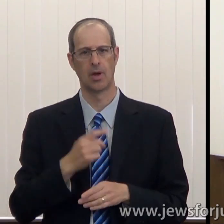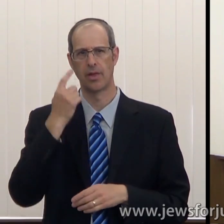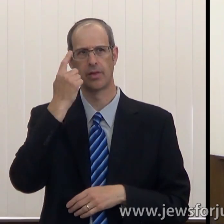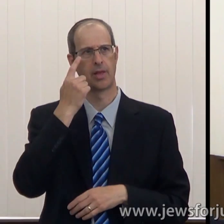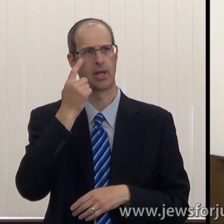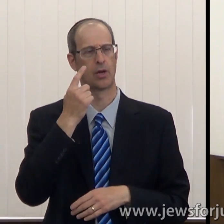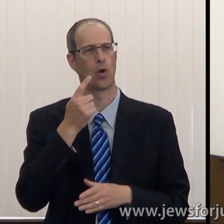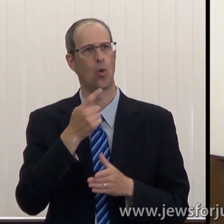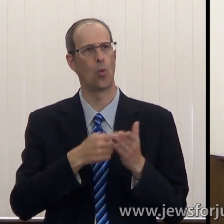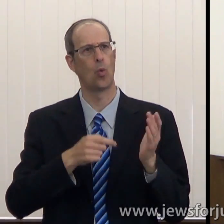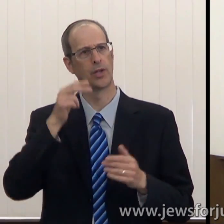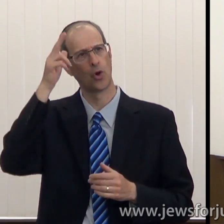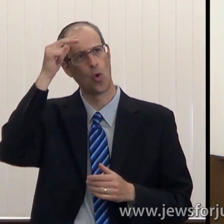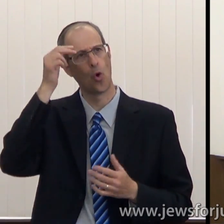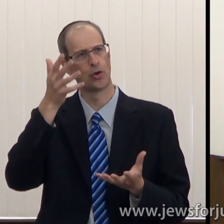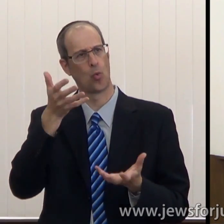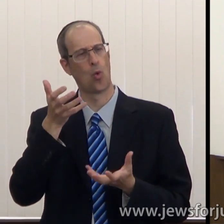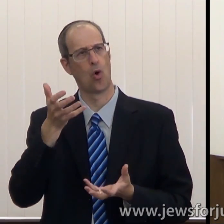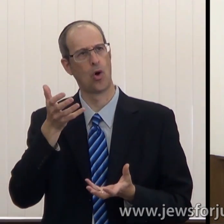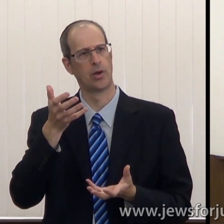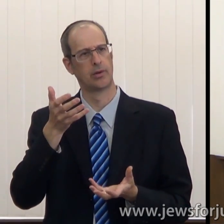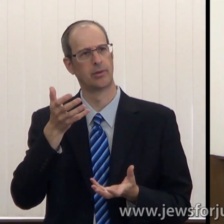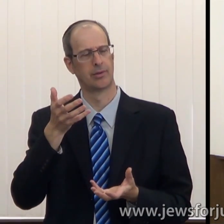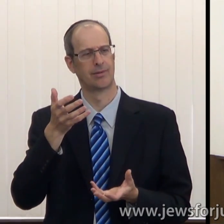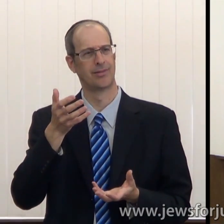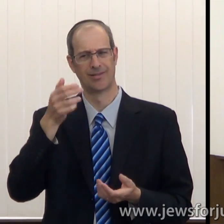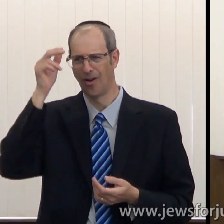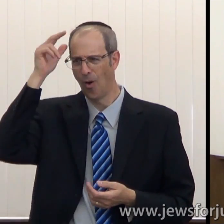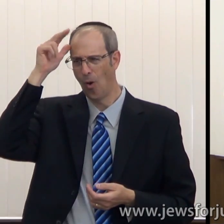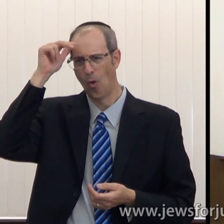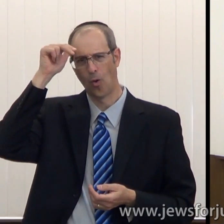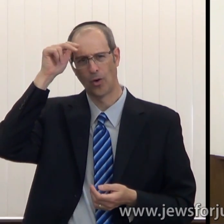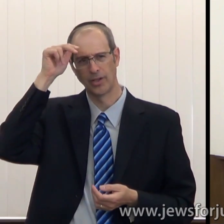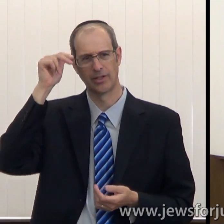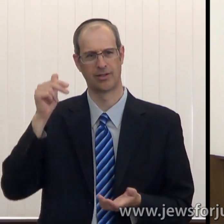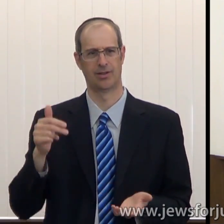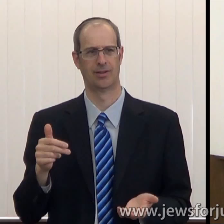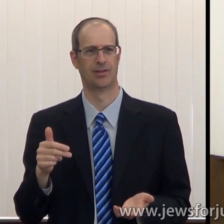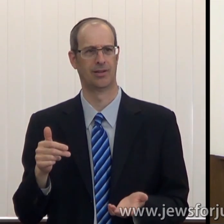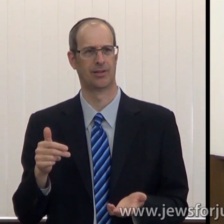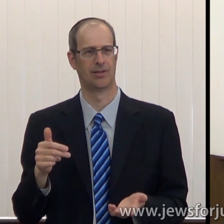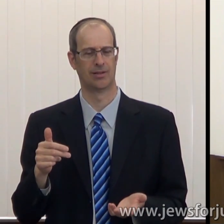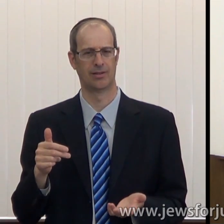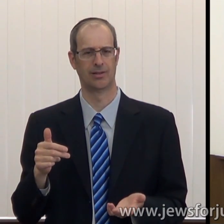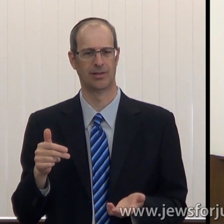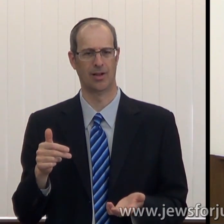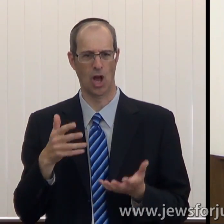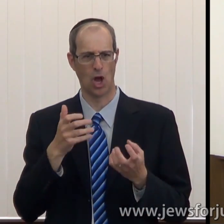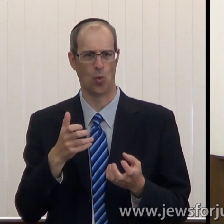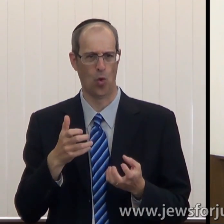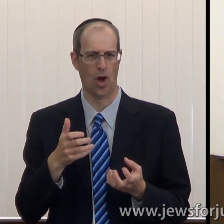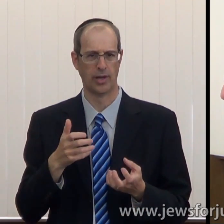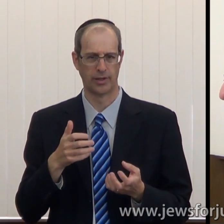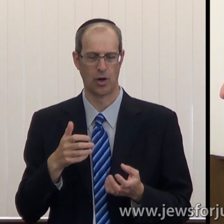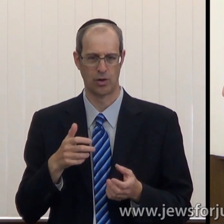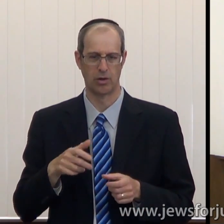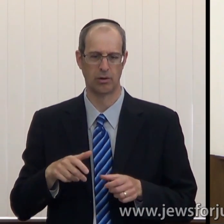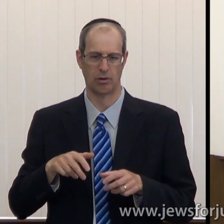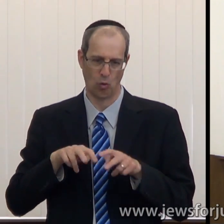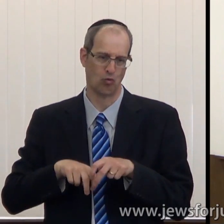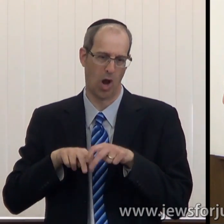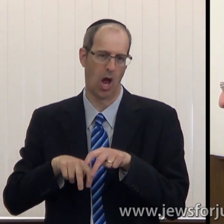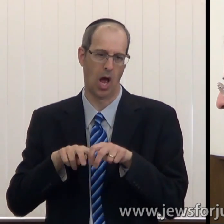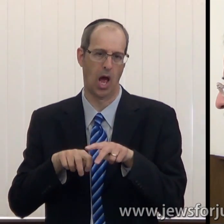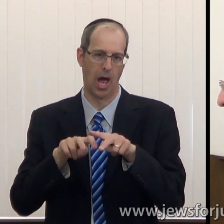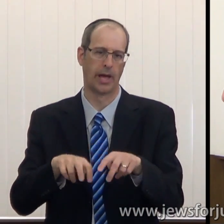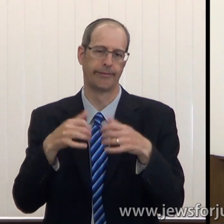it. What does a horse want to do? What does a horse want to do? The horse wants to basically run